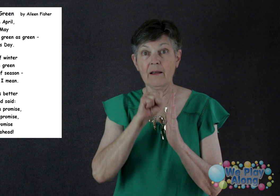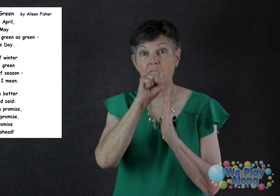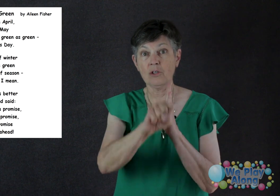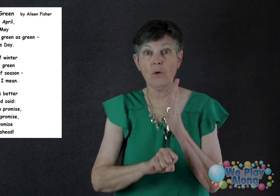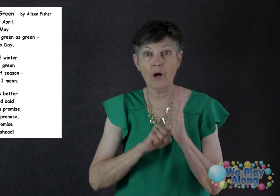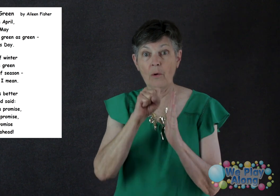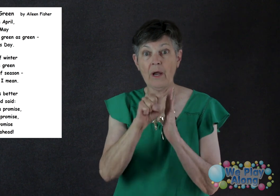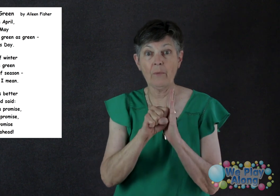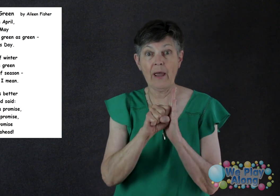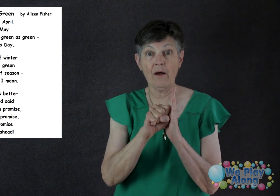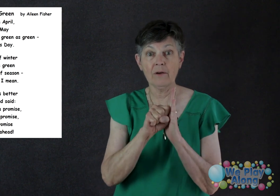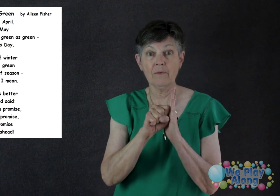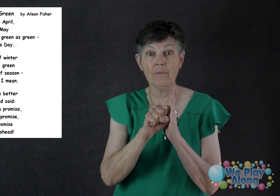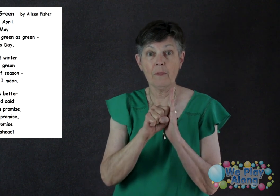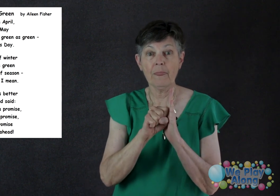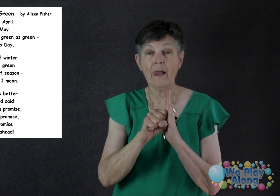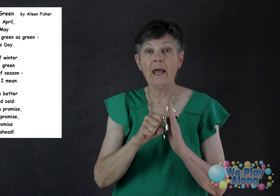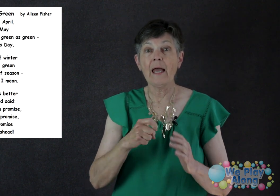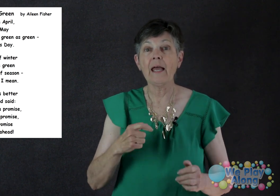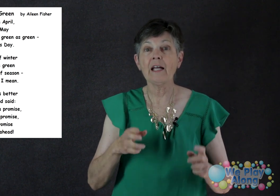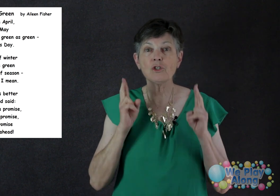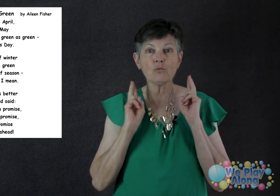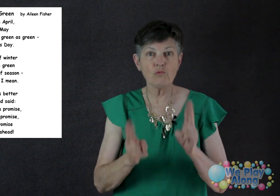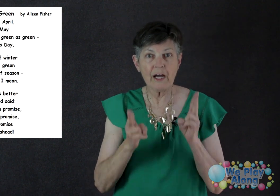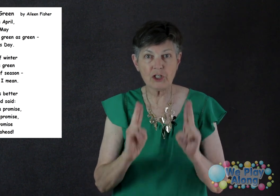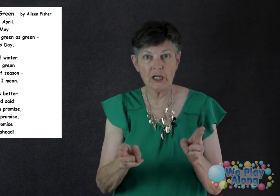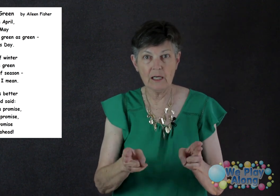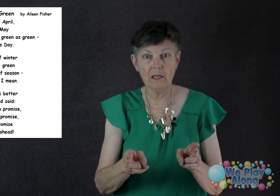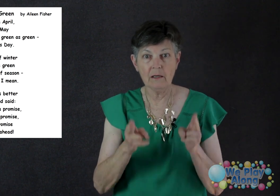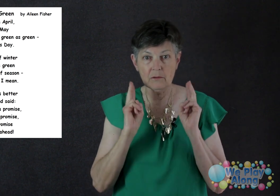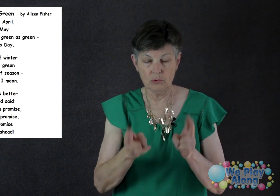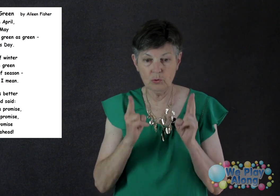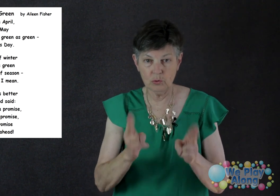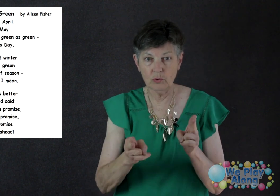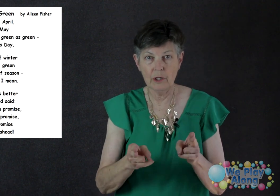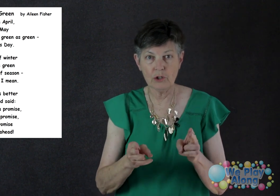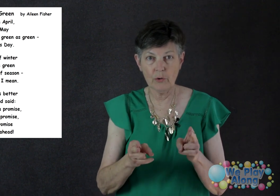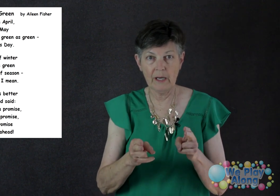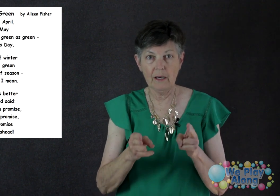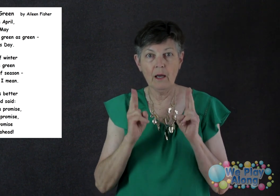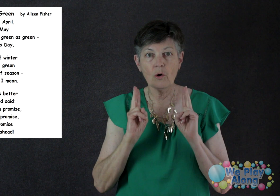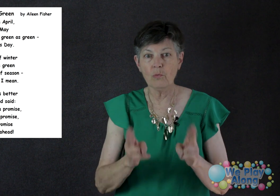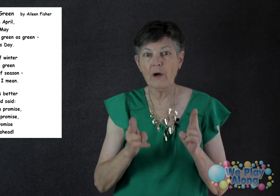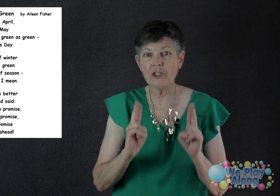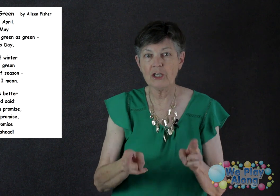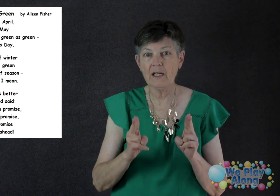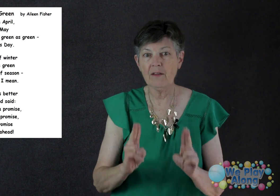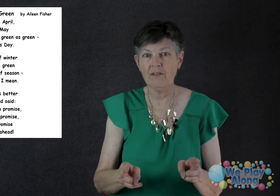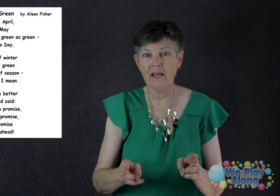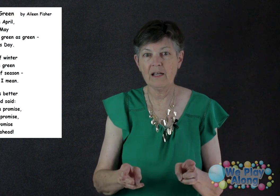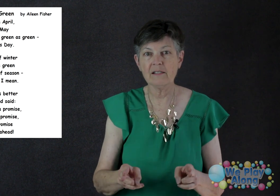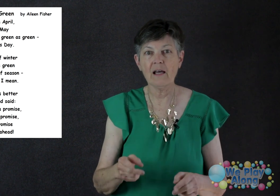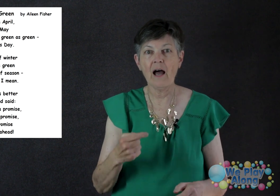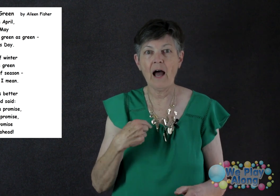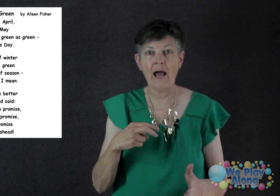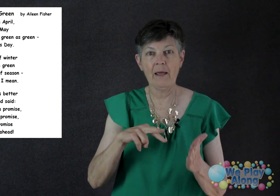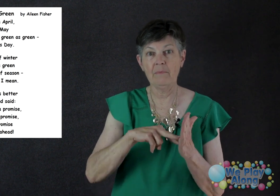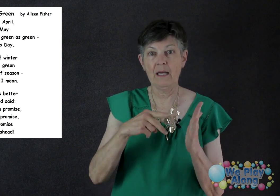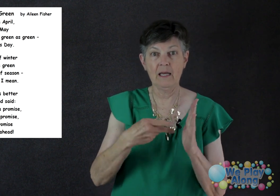it's going all the way around. It's rushing. Whew. It's hurrying. Rushing things, I mean.